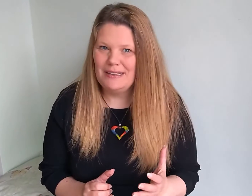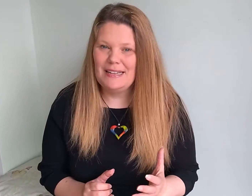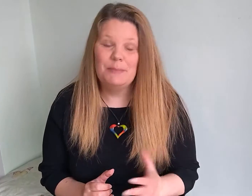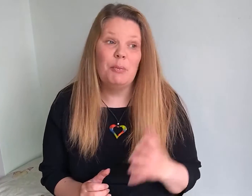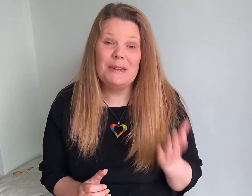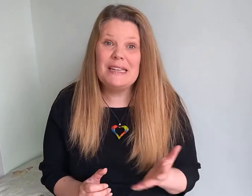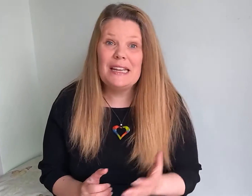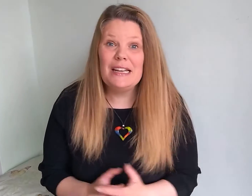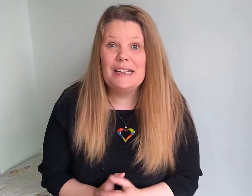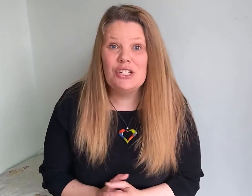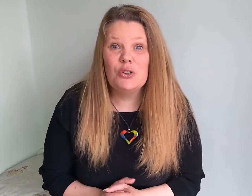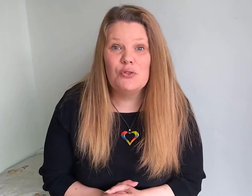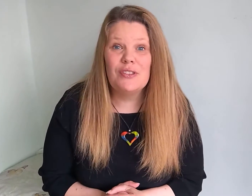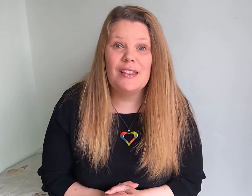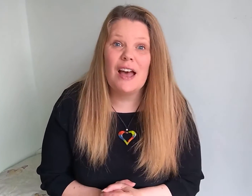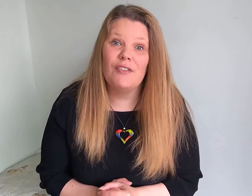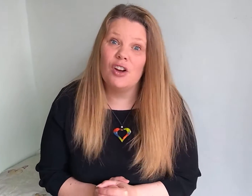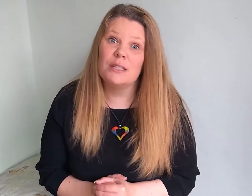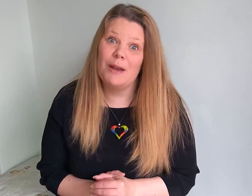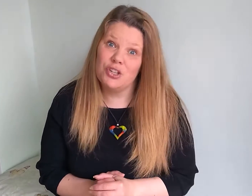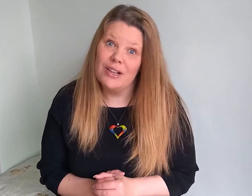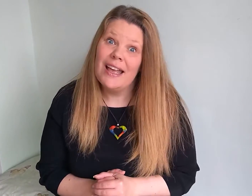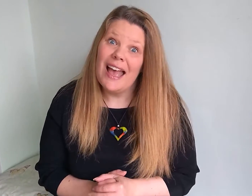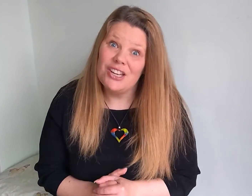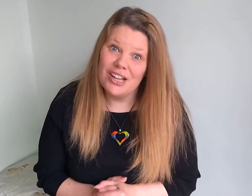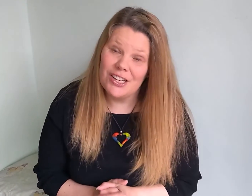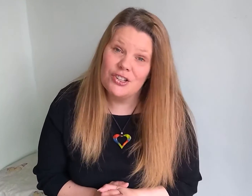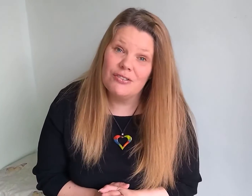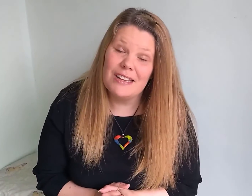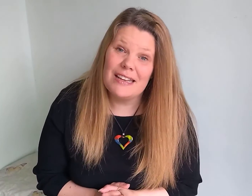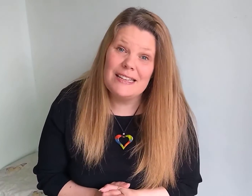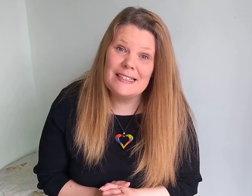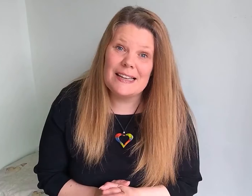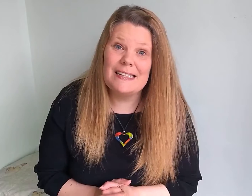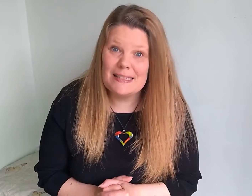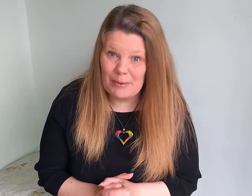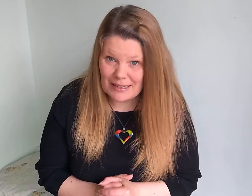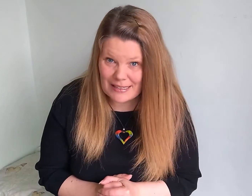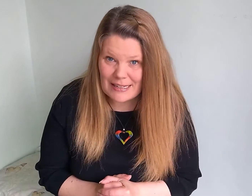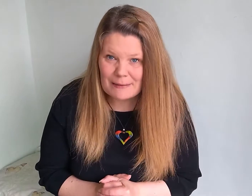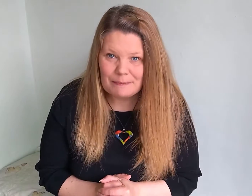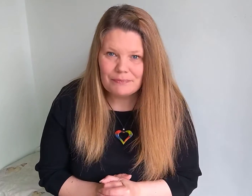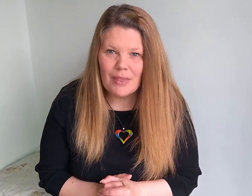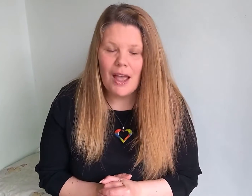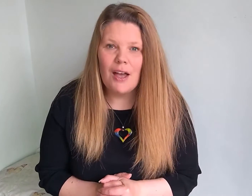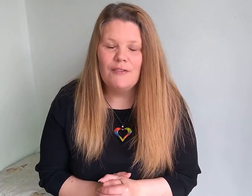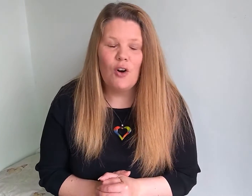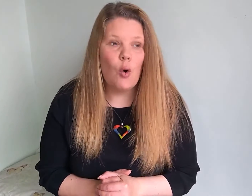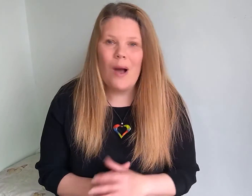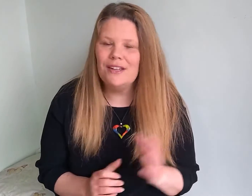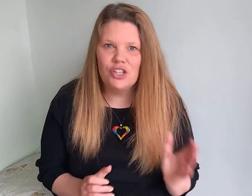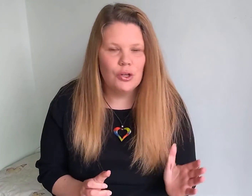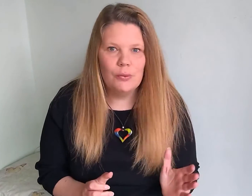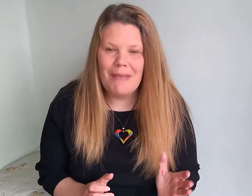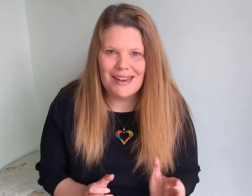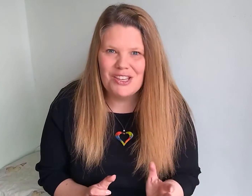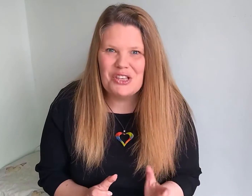abilities, but particularly children that have got special educational needs and disabilities for way too many